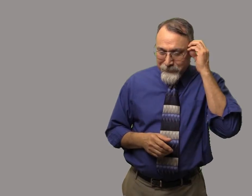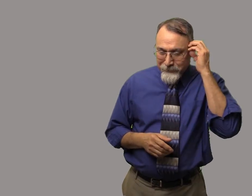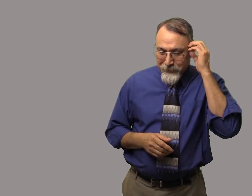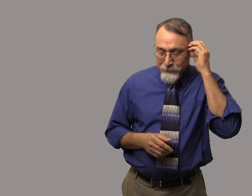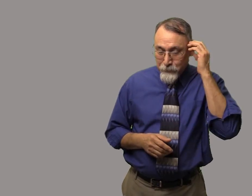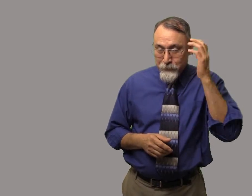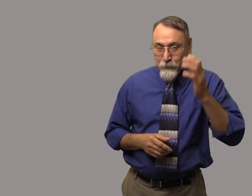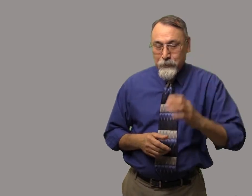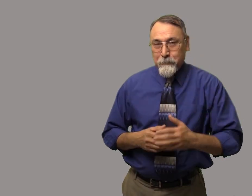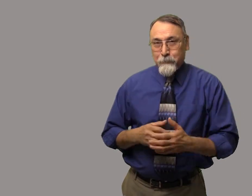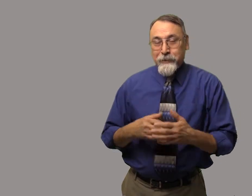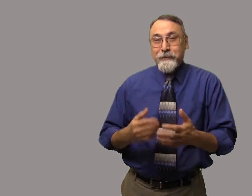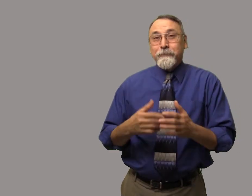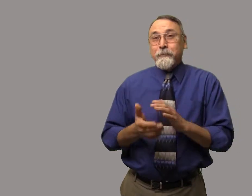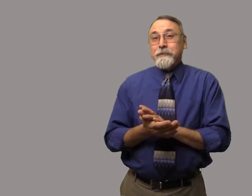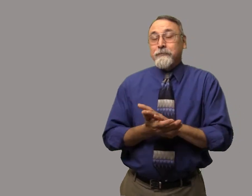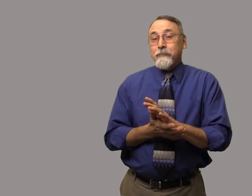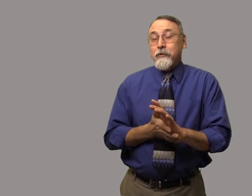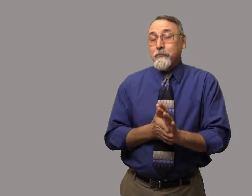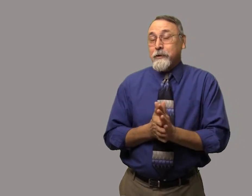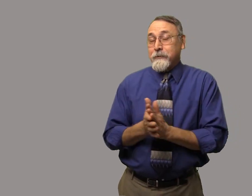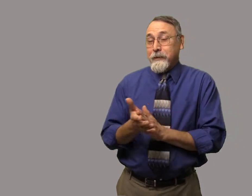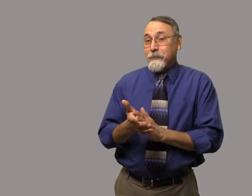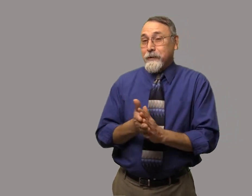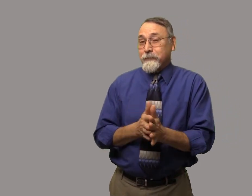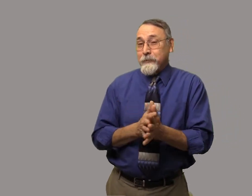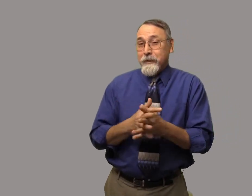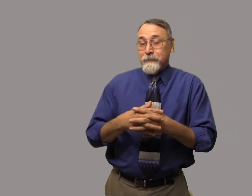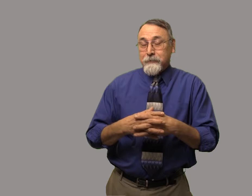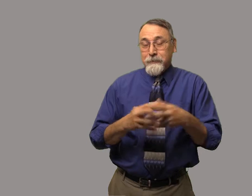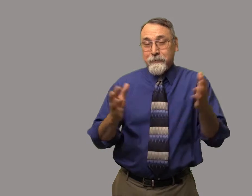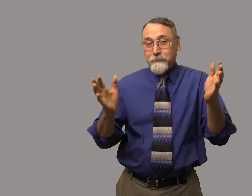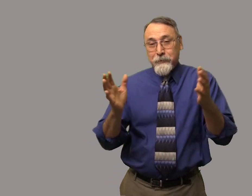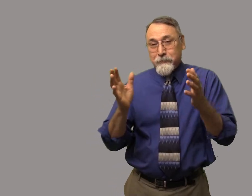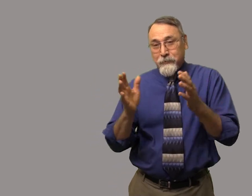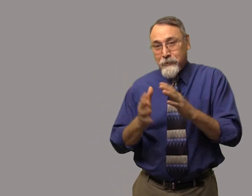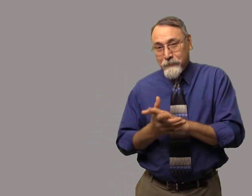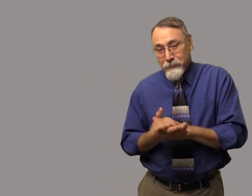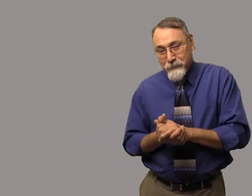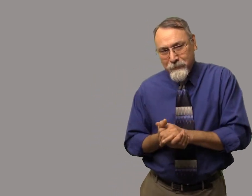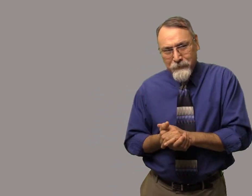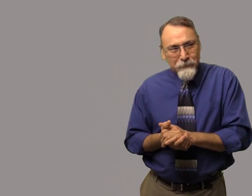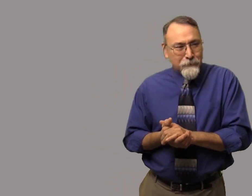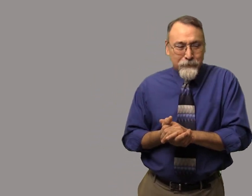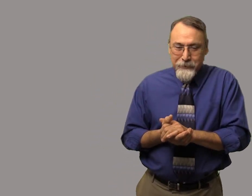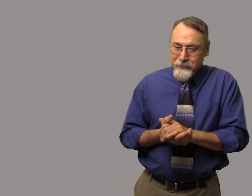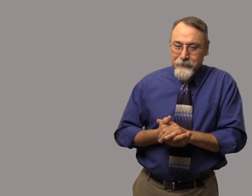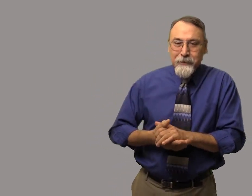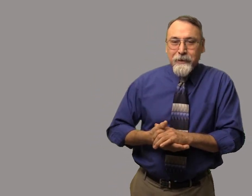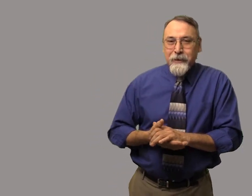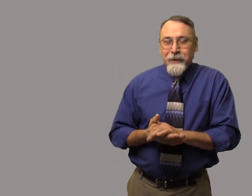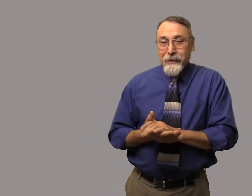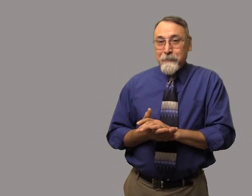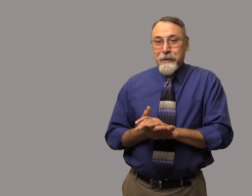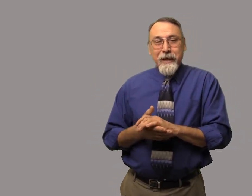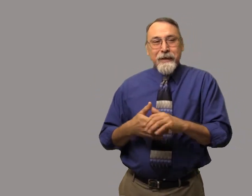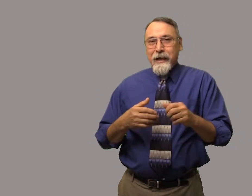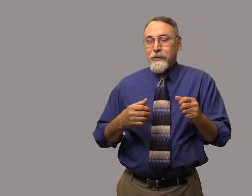and the guy said, "Well, you know, we need the information for tomorrow morning because that's when we have to pick up the stuff because of the lawsuit stuff." And I go, "Okay." And in a panic, I